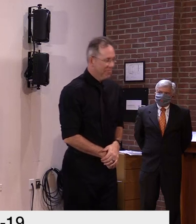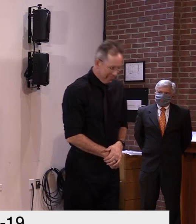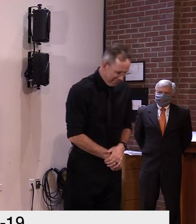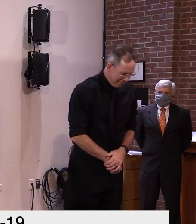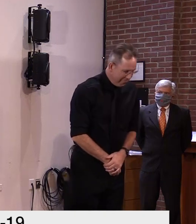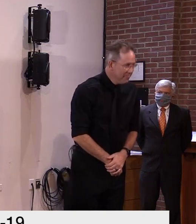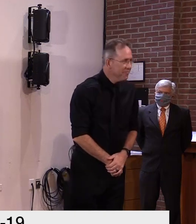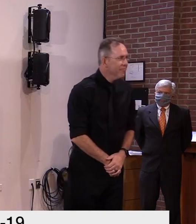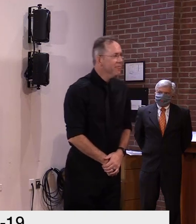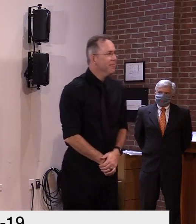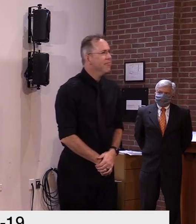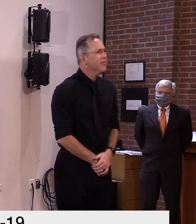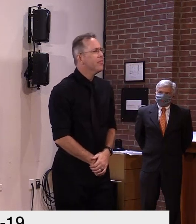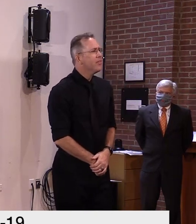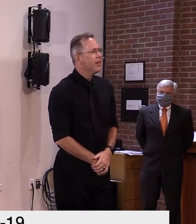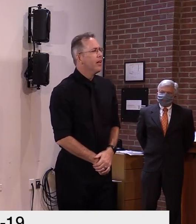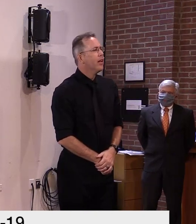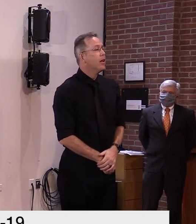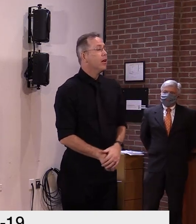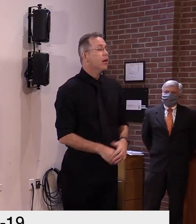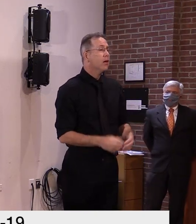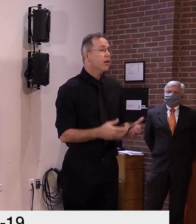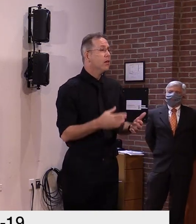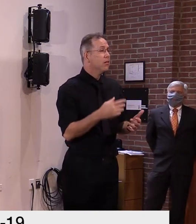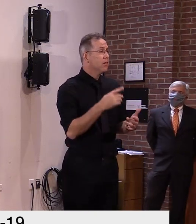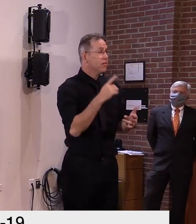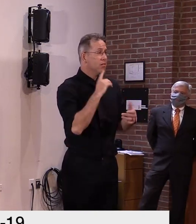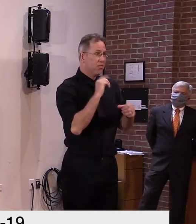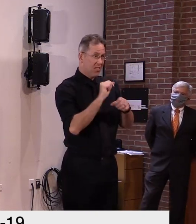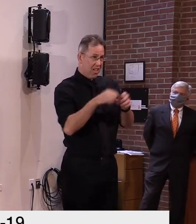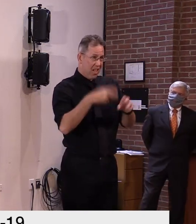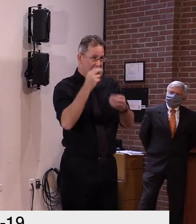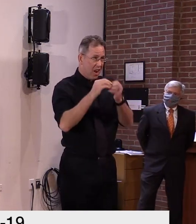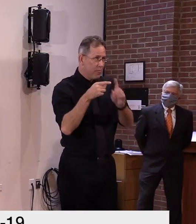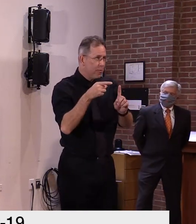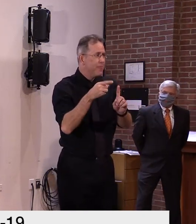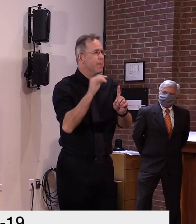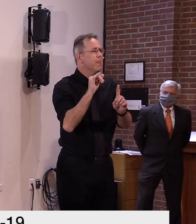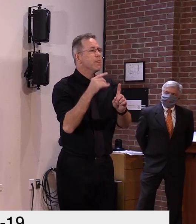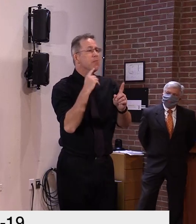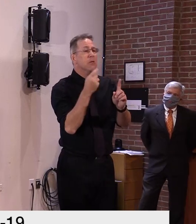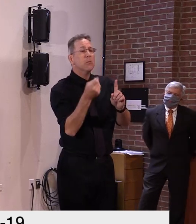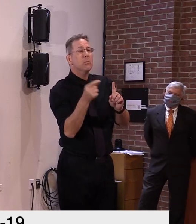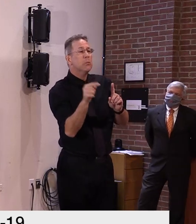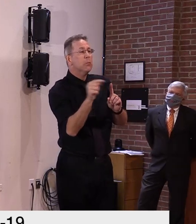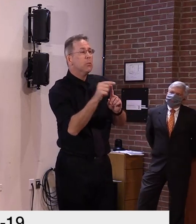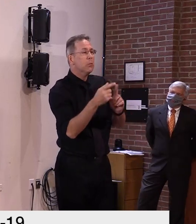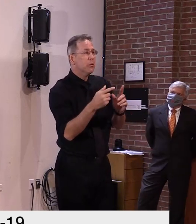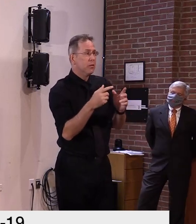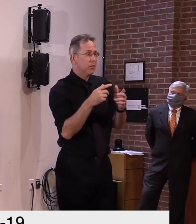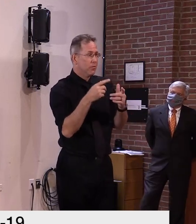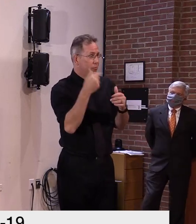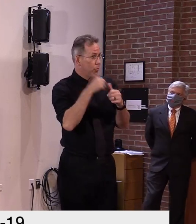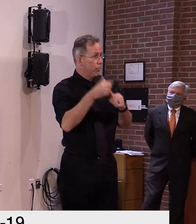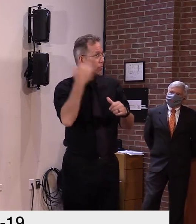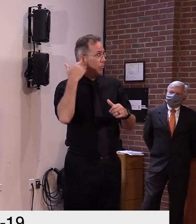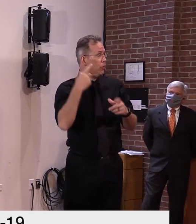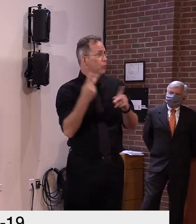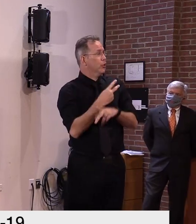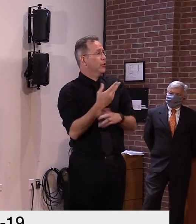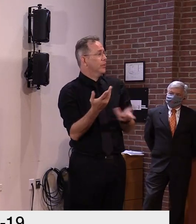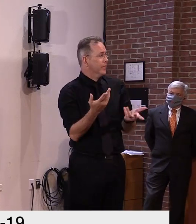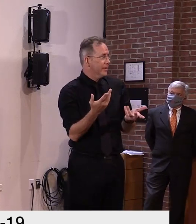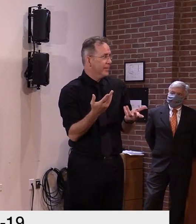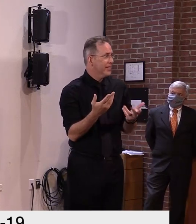cases and really low testing, that could indicate that maybe there's even more cases in your region than you're testing for. So the fact that North Dakota is doing a lot of testing, I mean, they